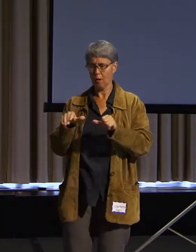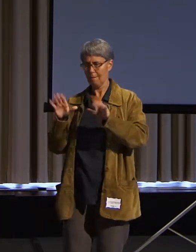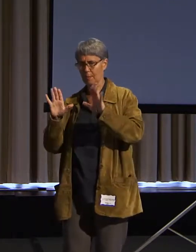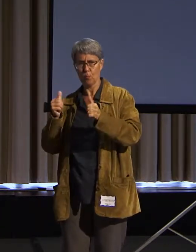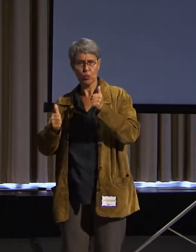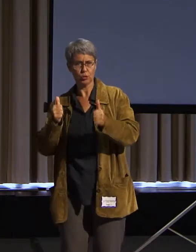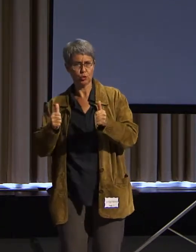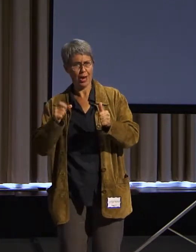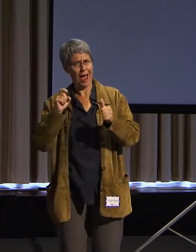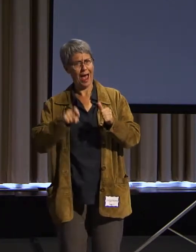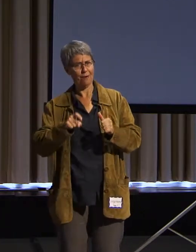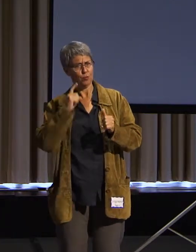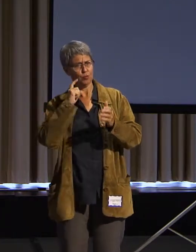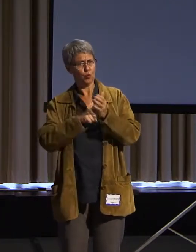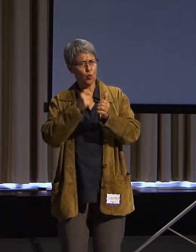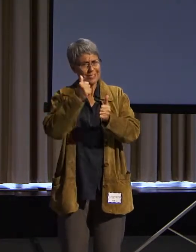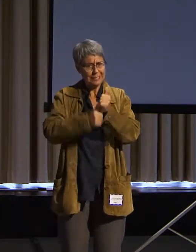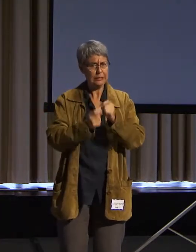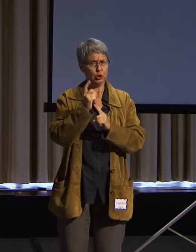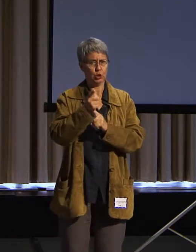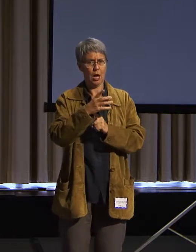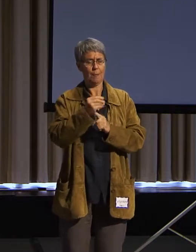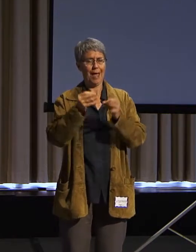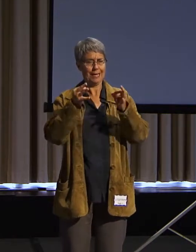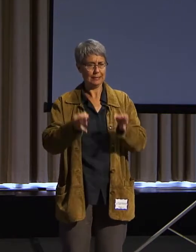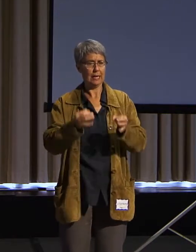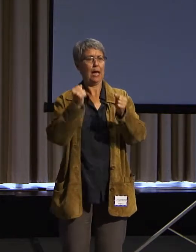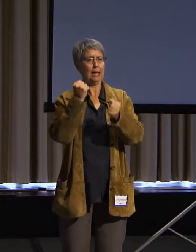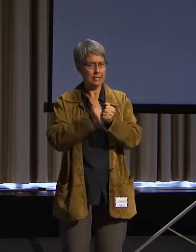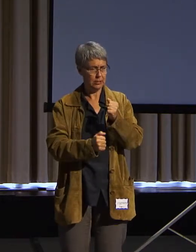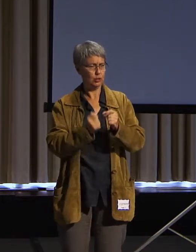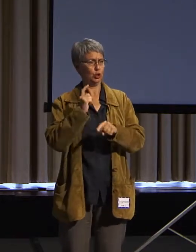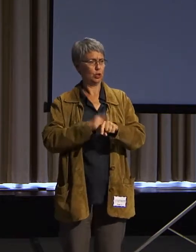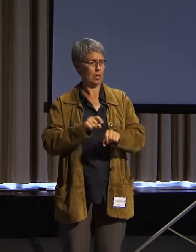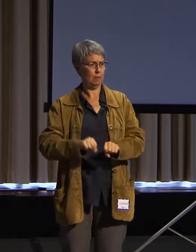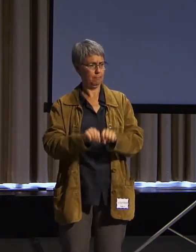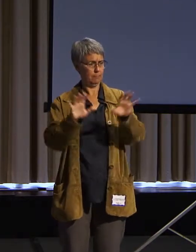reminds me that I'm deserving of gentleness. This reminder feeds